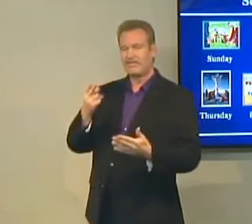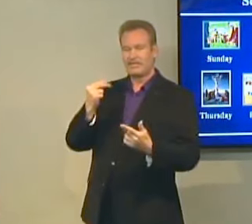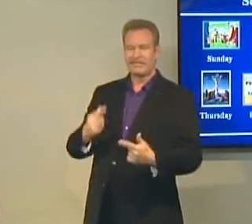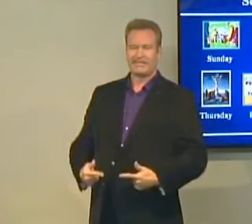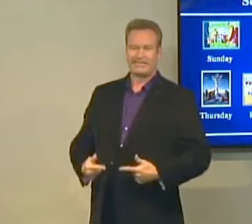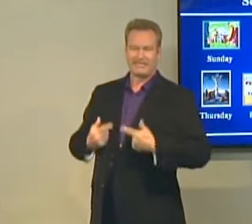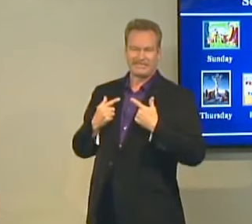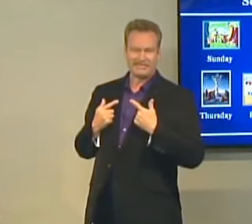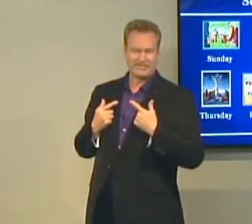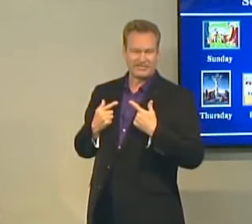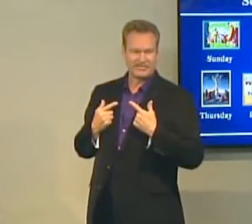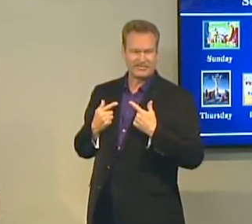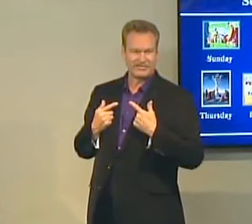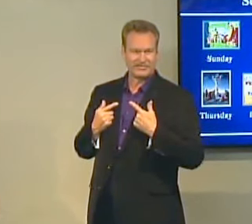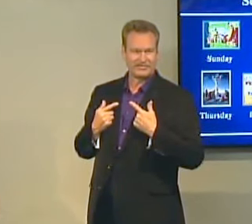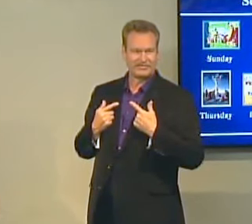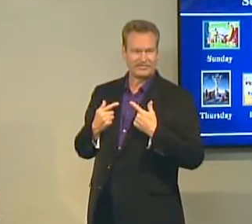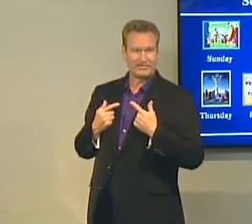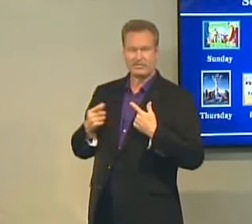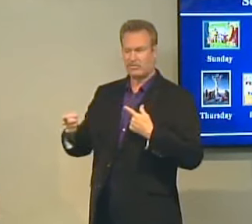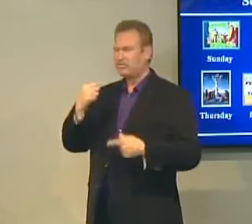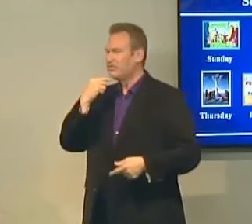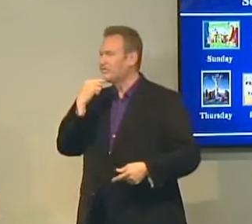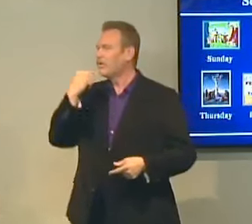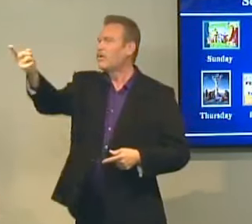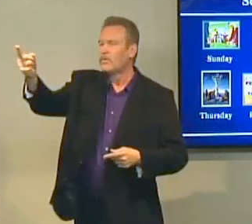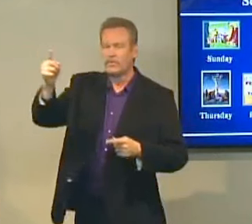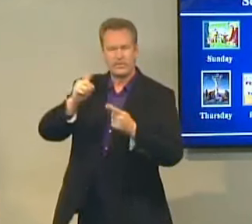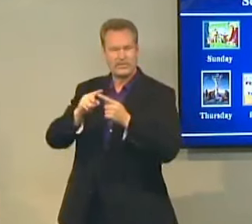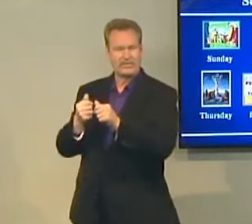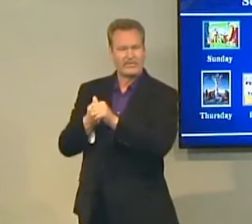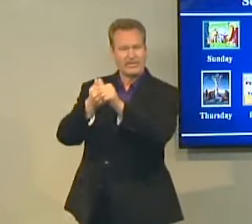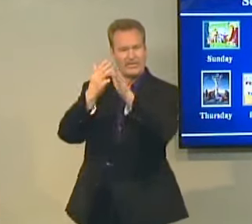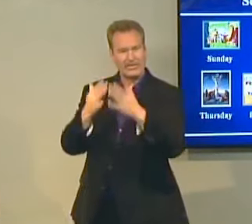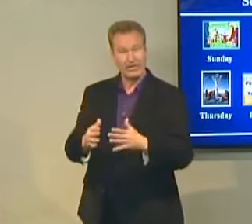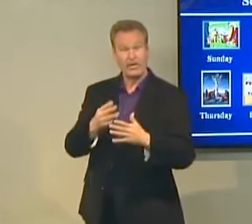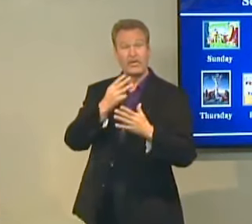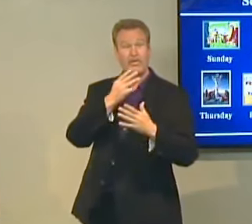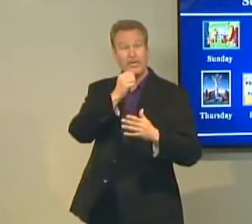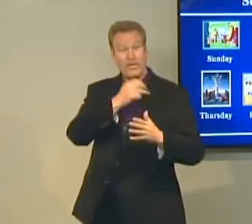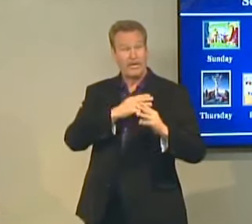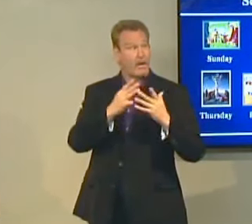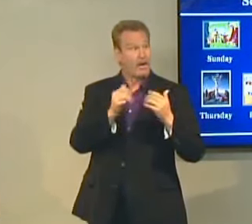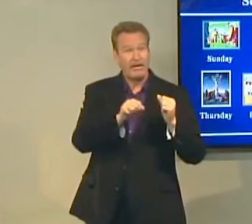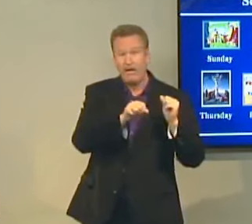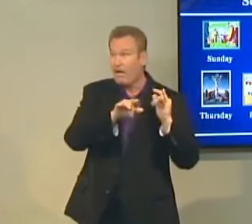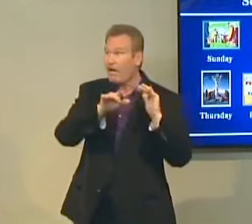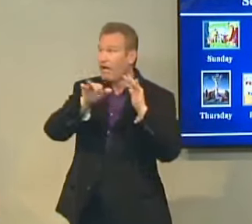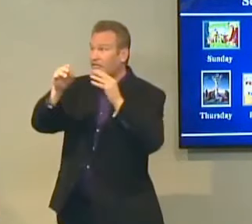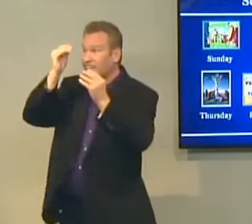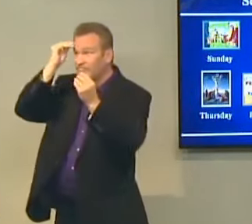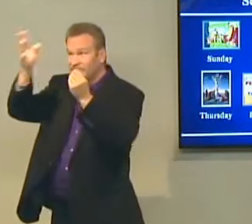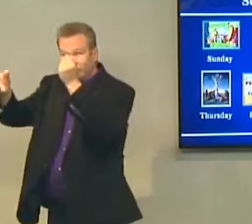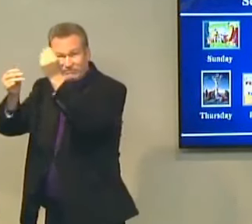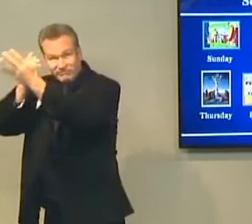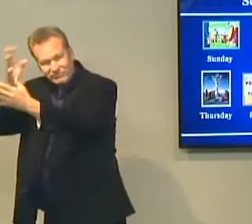And the angel says, he is not here, but he has risen. Go and tell his disciples. And so the women flock, and